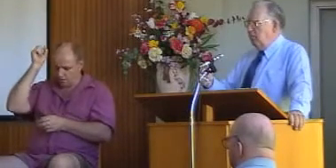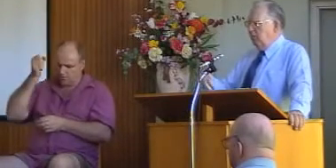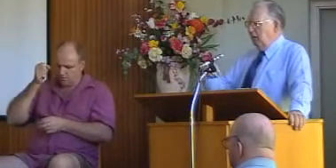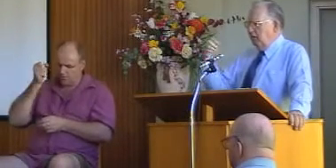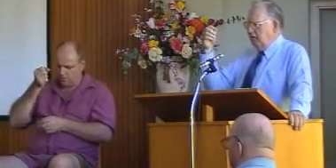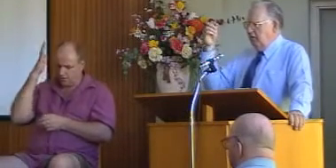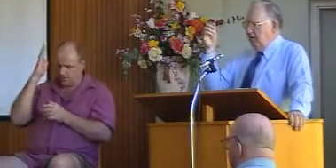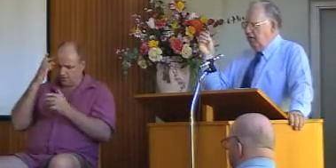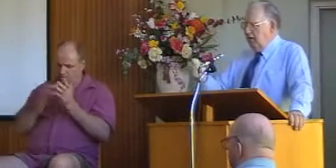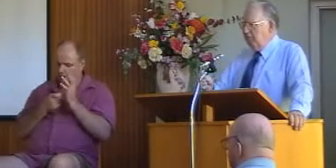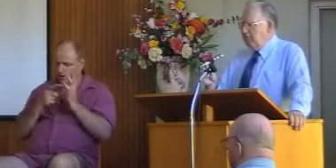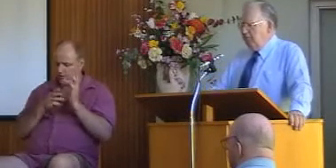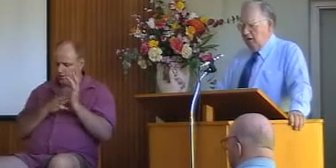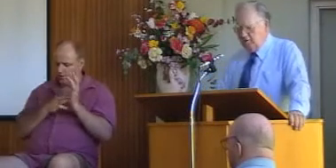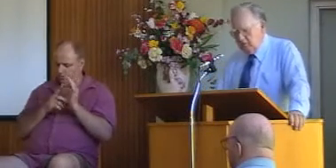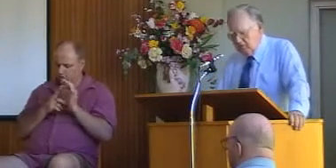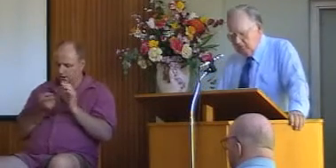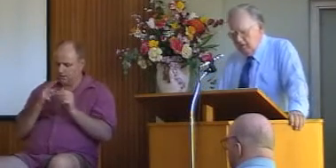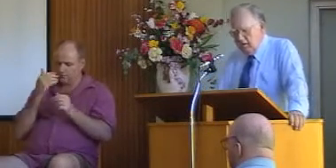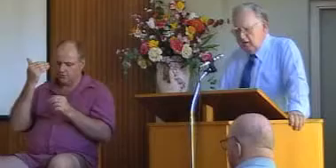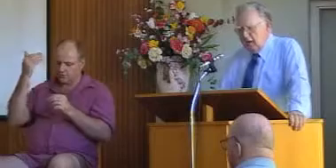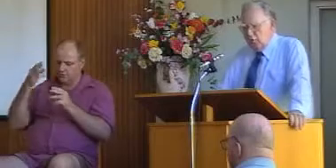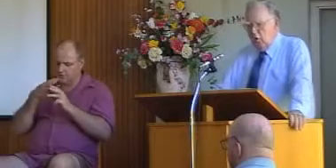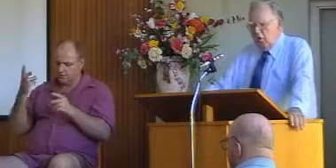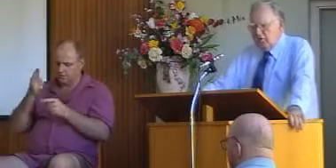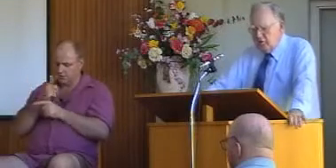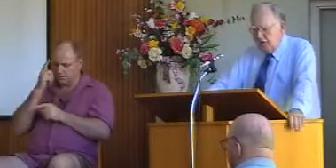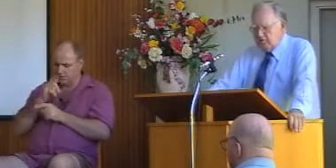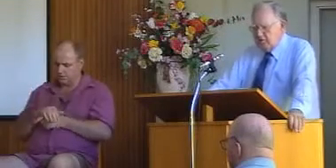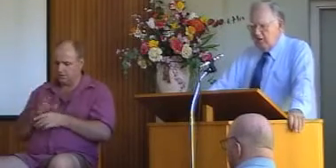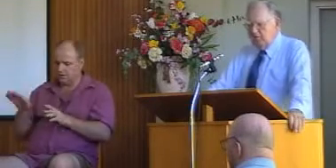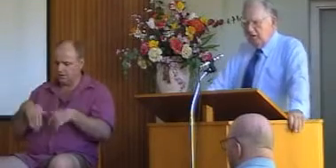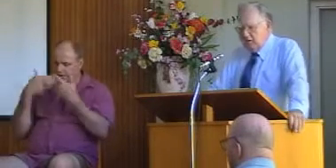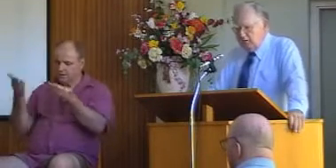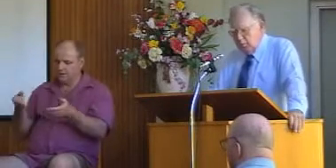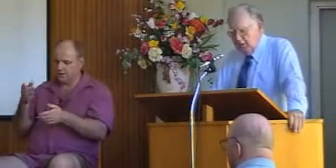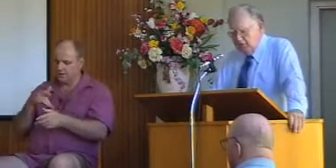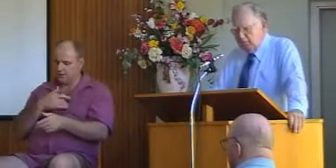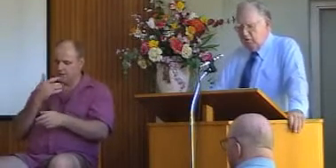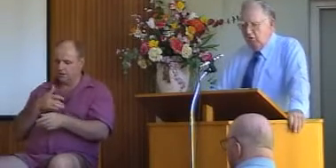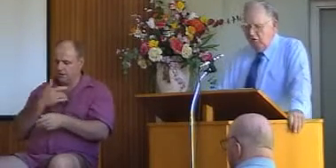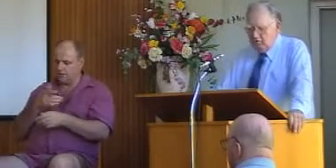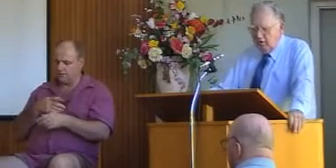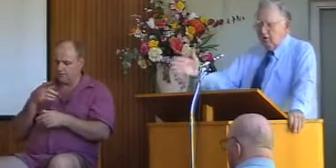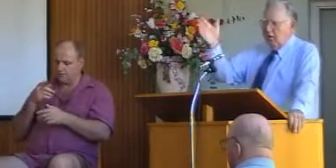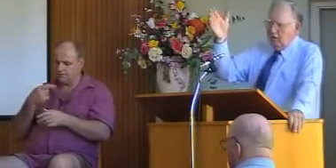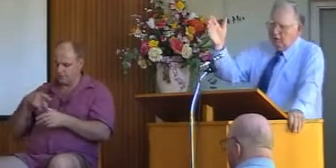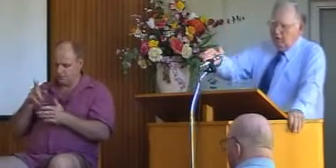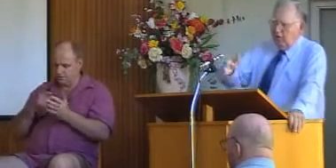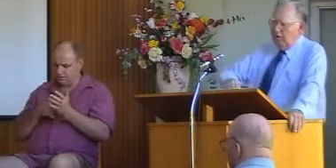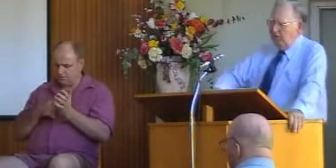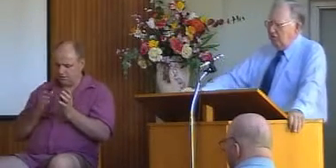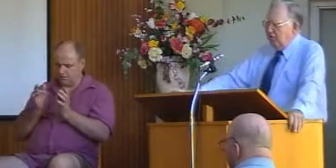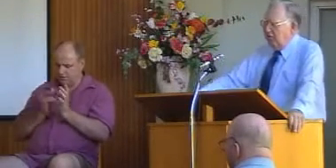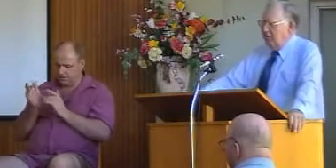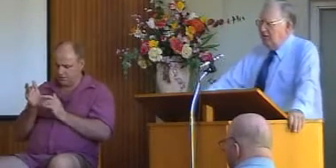many people have given their lives to Christ. Now, a call for service is something that's been set before us. I was